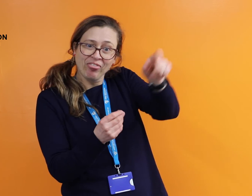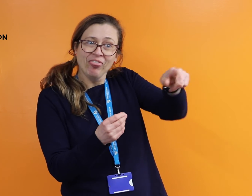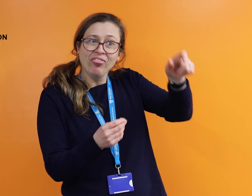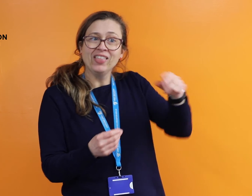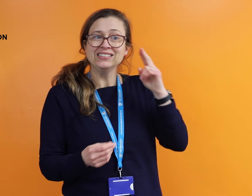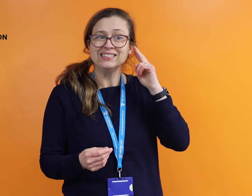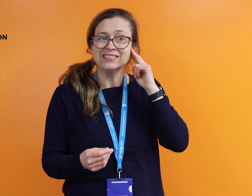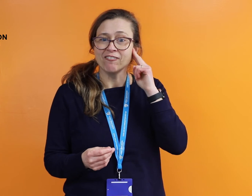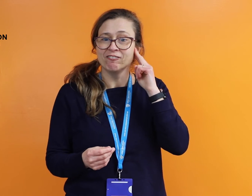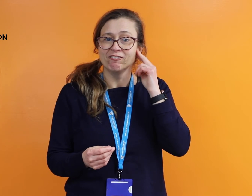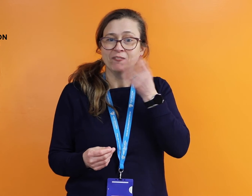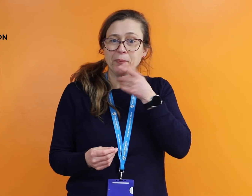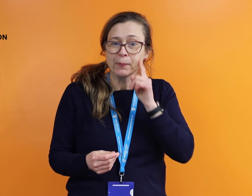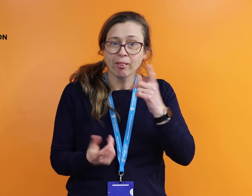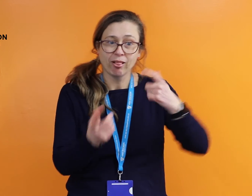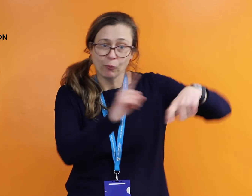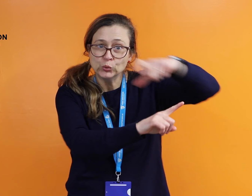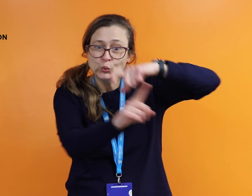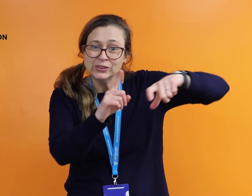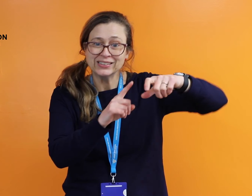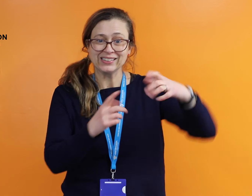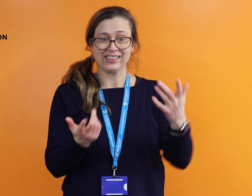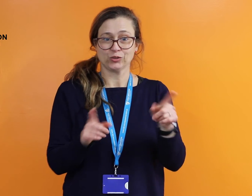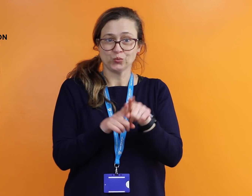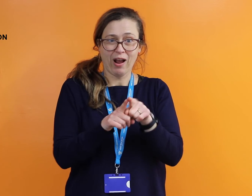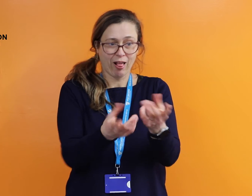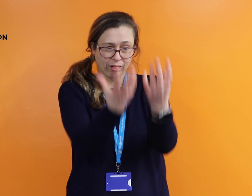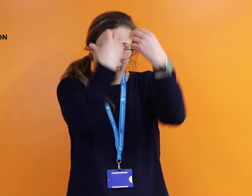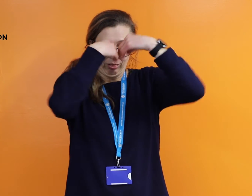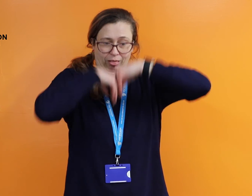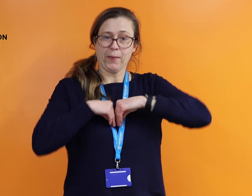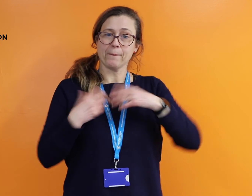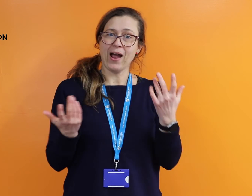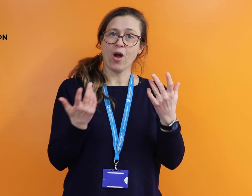helps your confidence, it will help you communicate with deaf people,